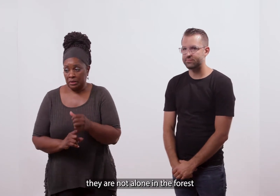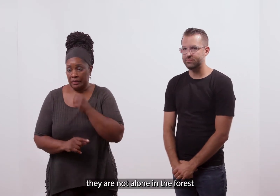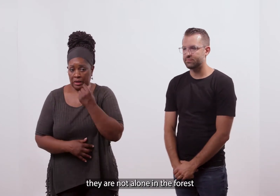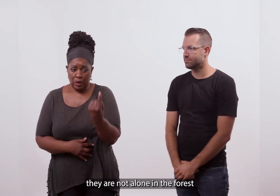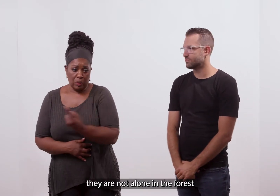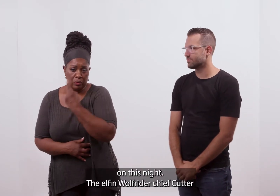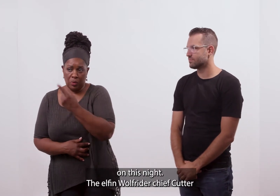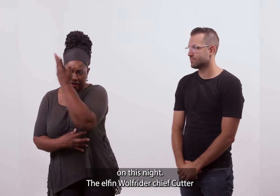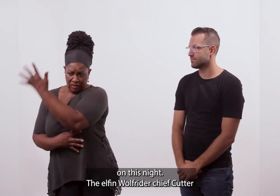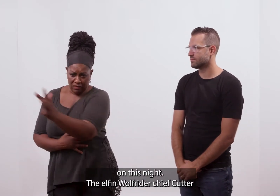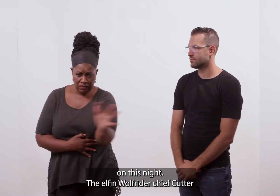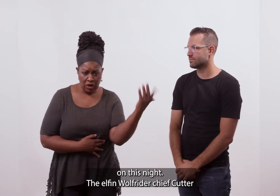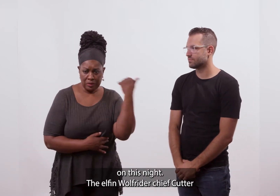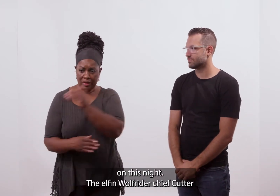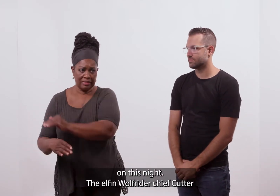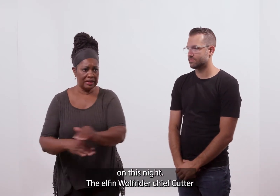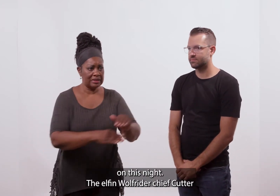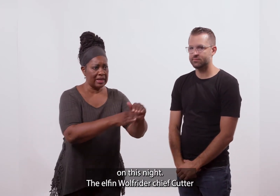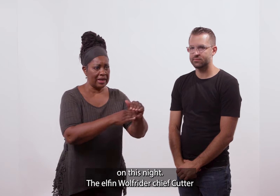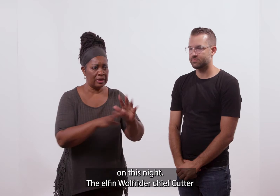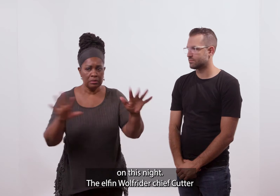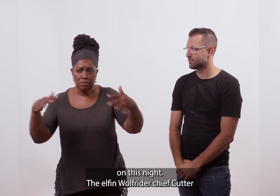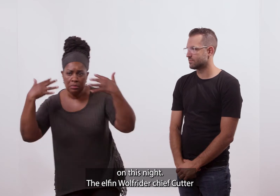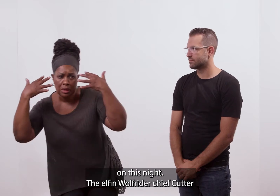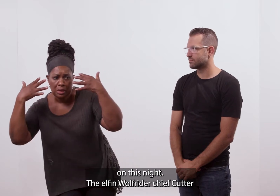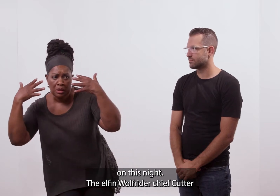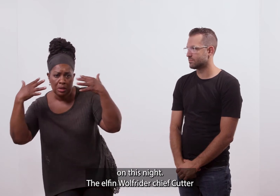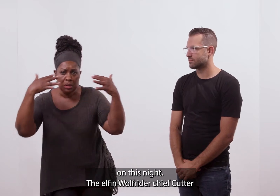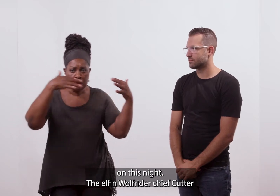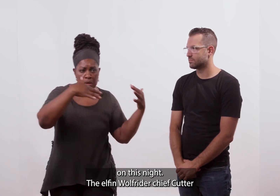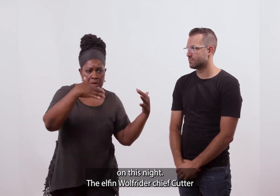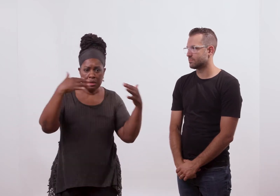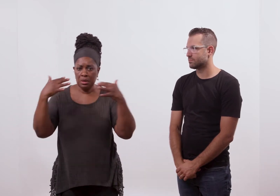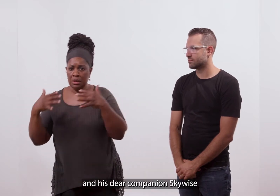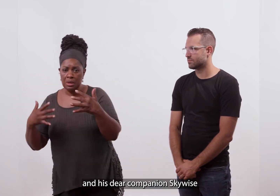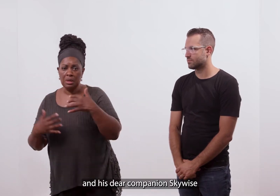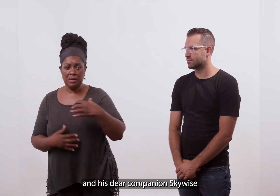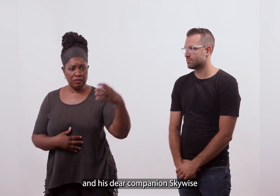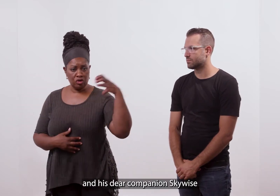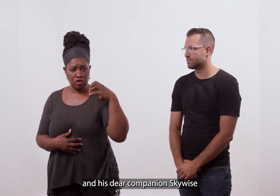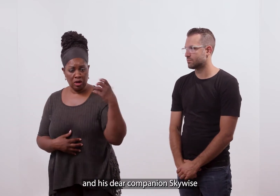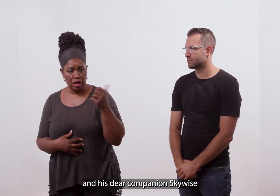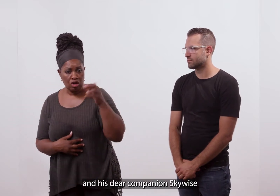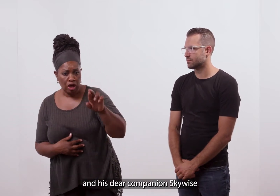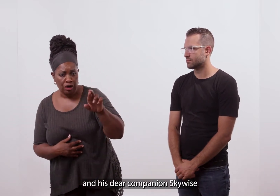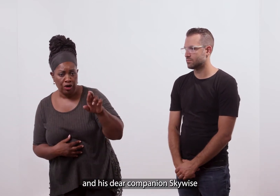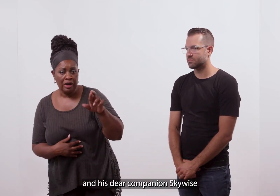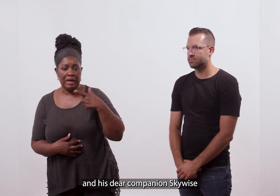the forest on this night. The elfin Wolfrider Chief Cutter and his dear